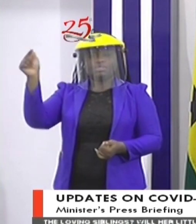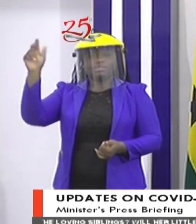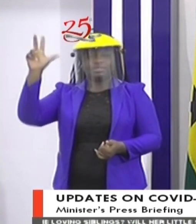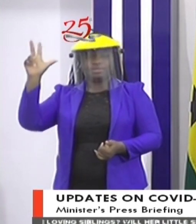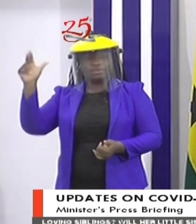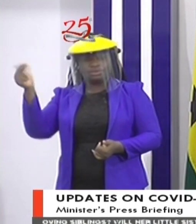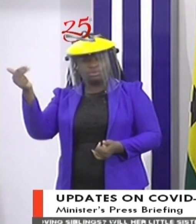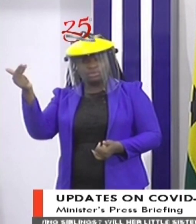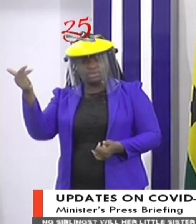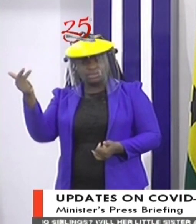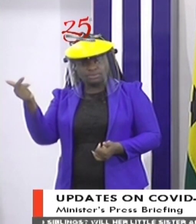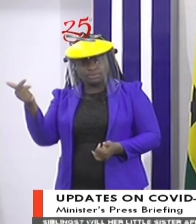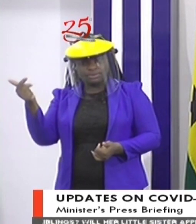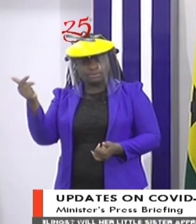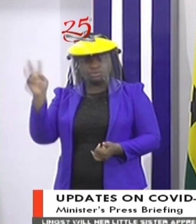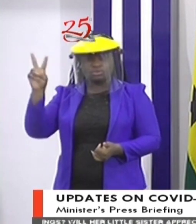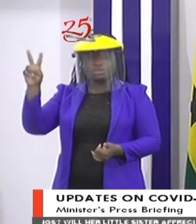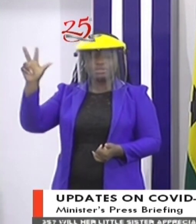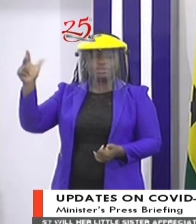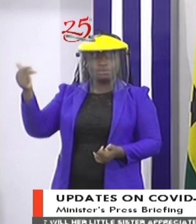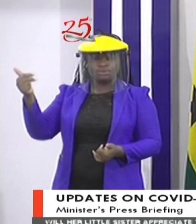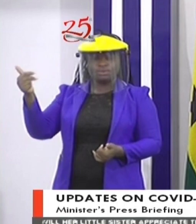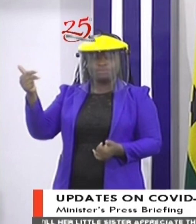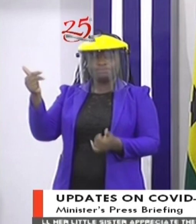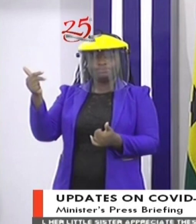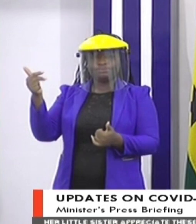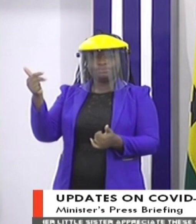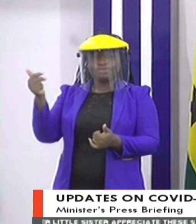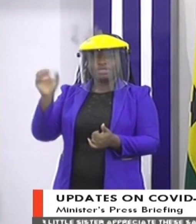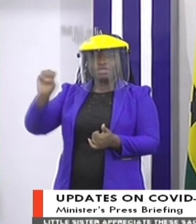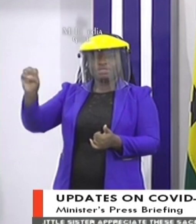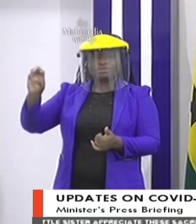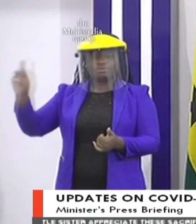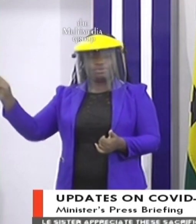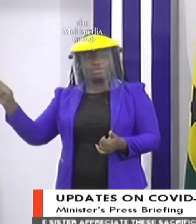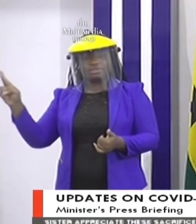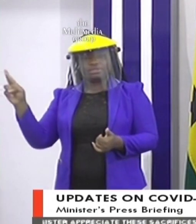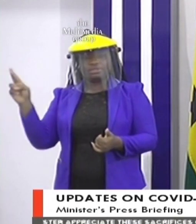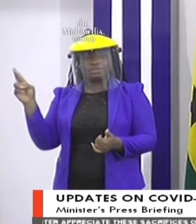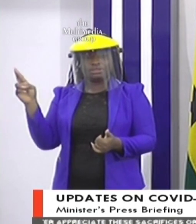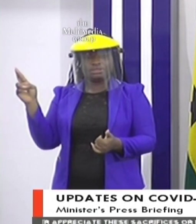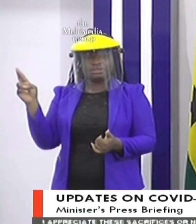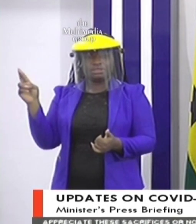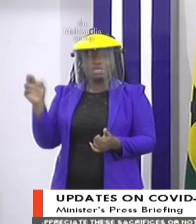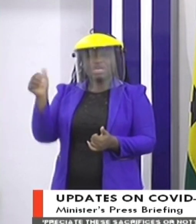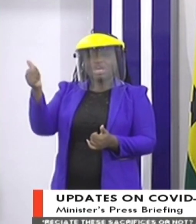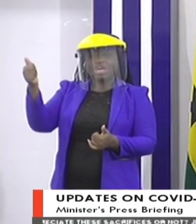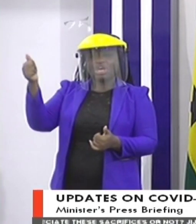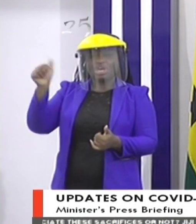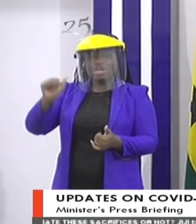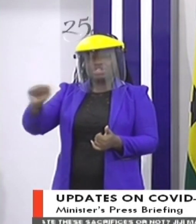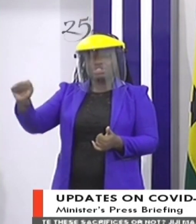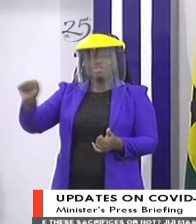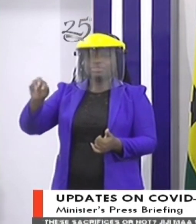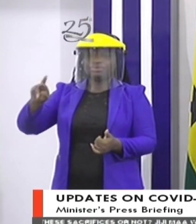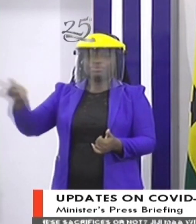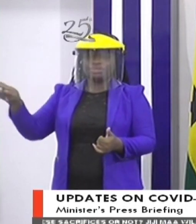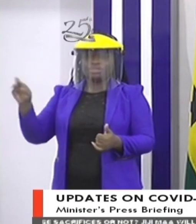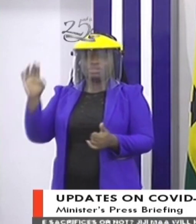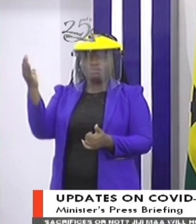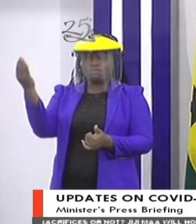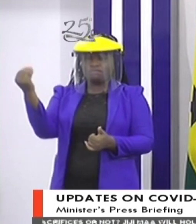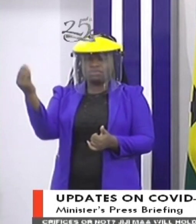Eastern region, 9 new cases from 2 districts, and Ashanti region, 14 new